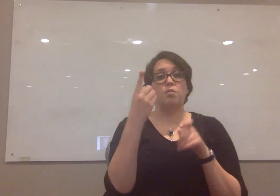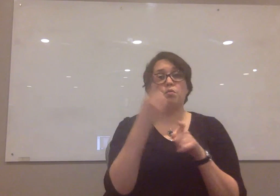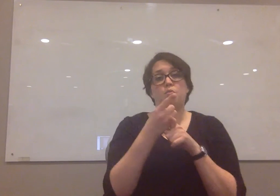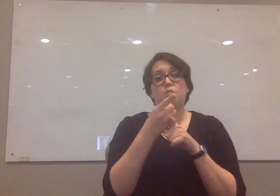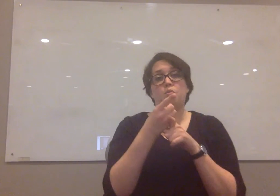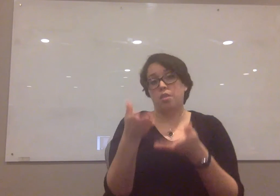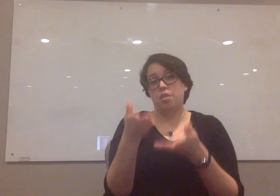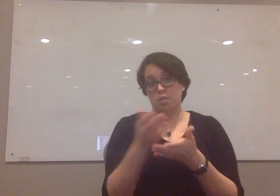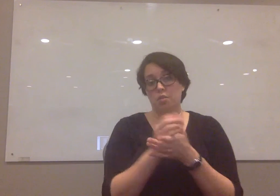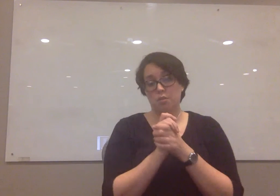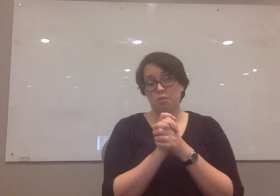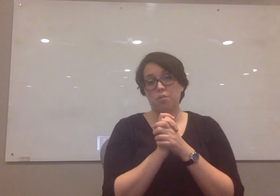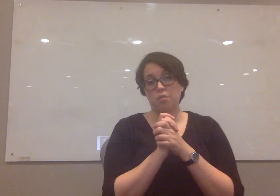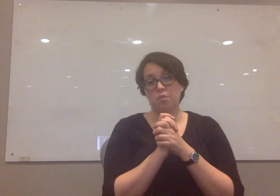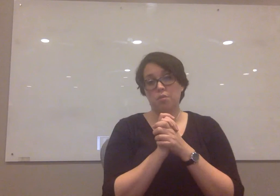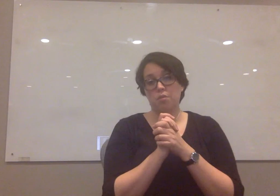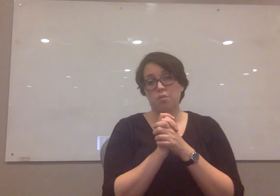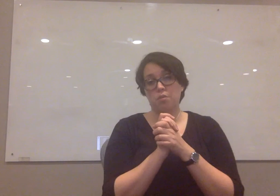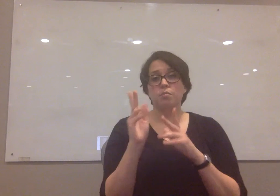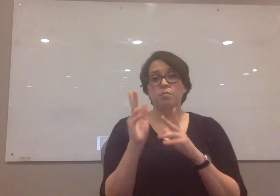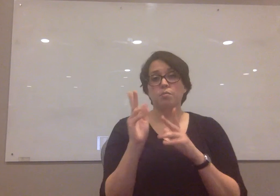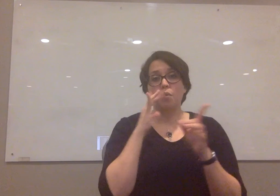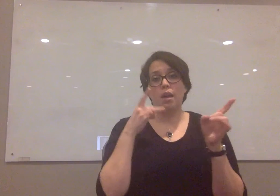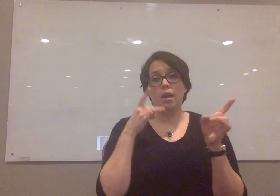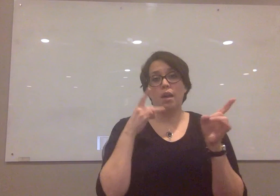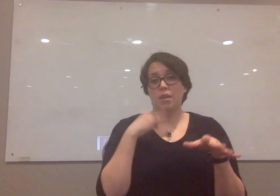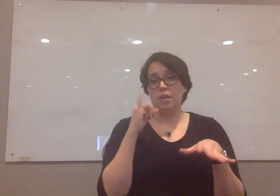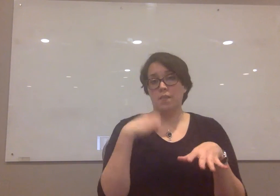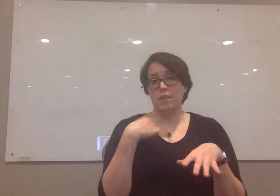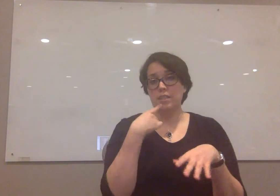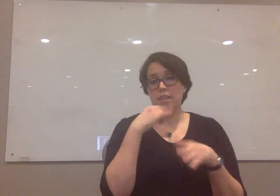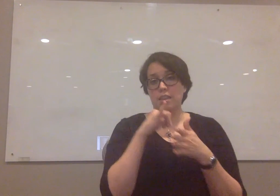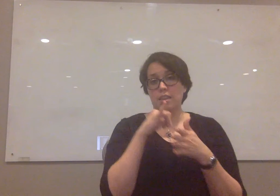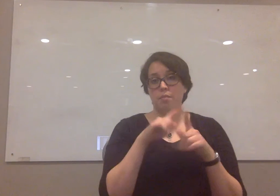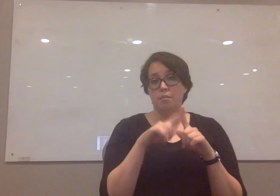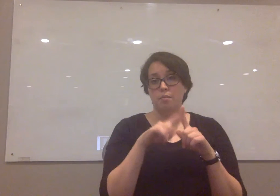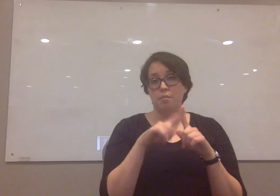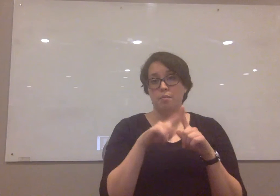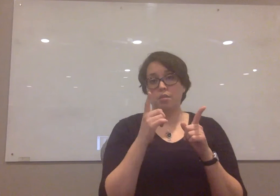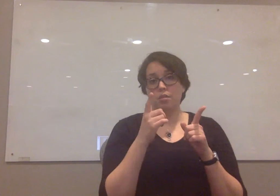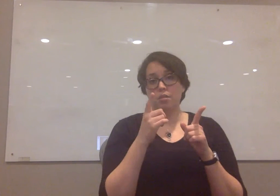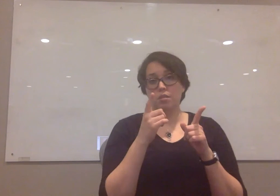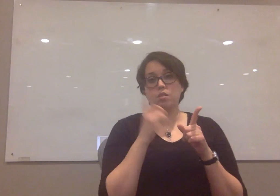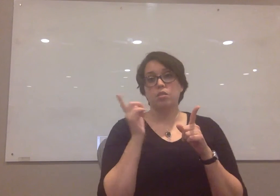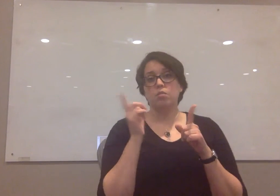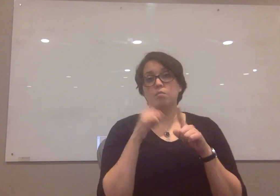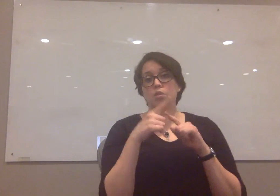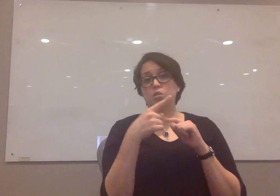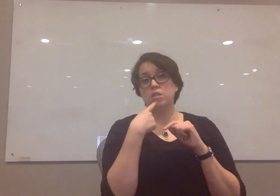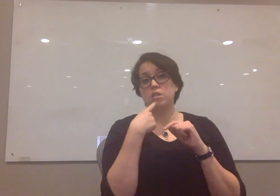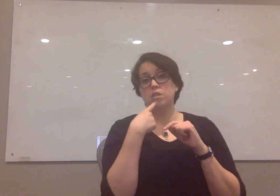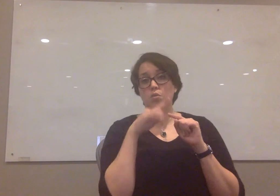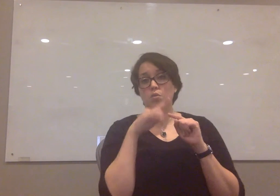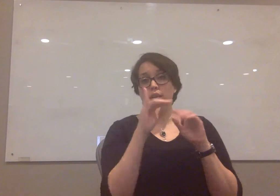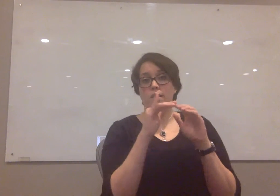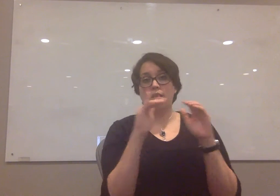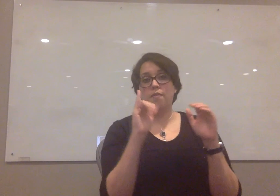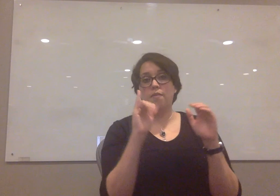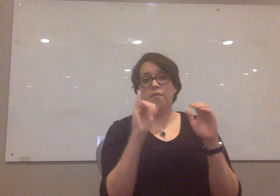like, people would hate me if I said that, but that's Right. But That's I'm like- saying that degree, that sort of power. Yeah, so